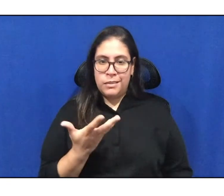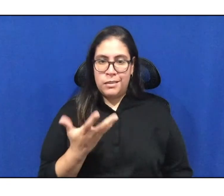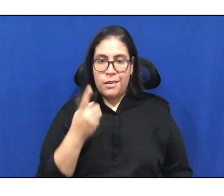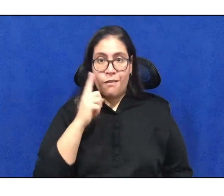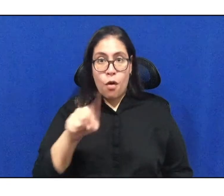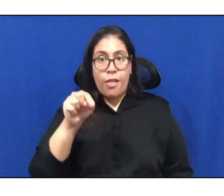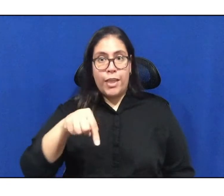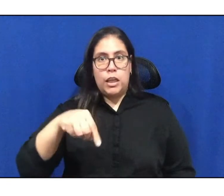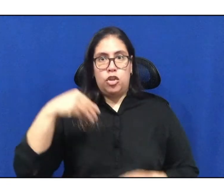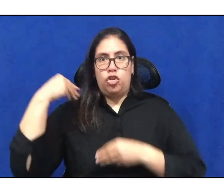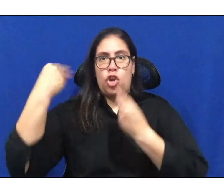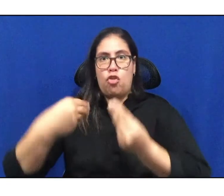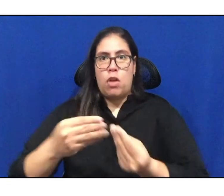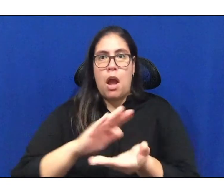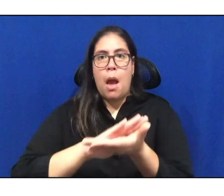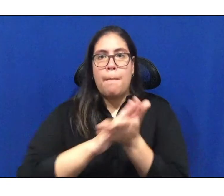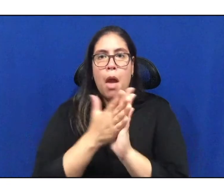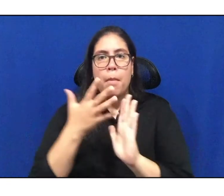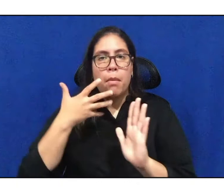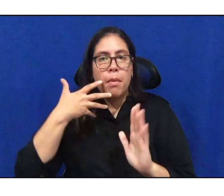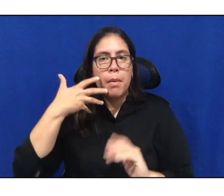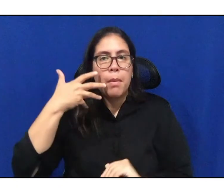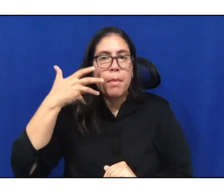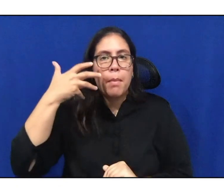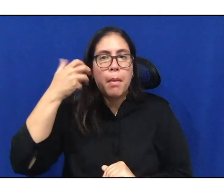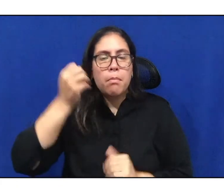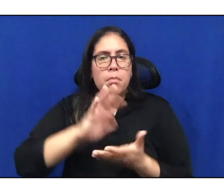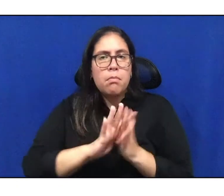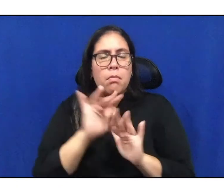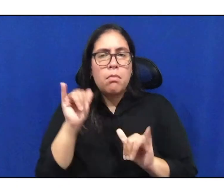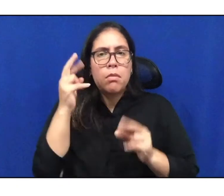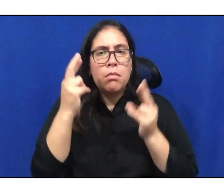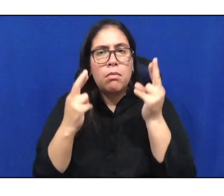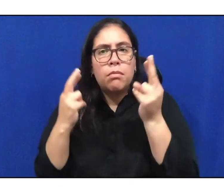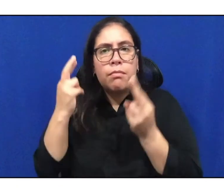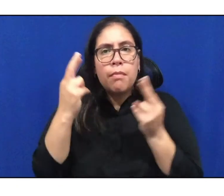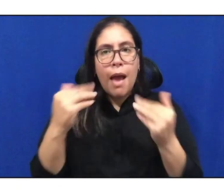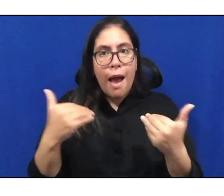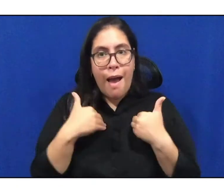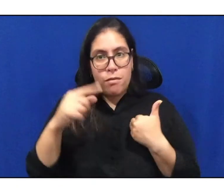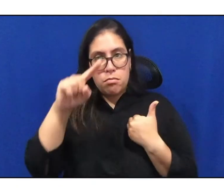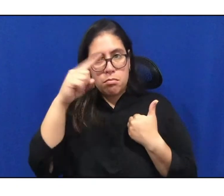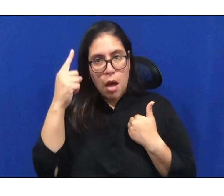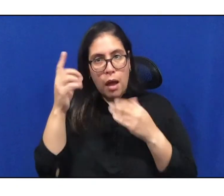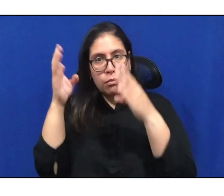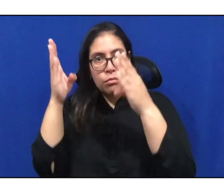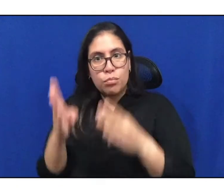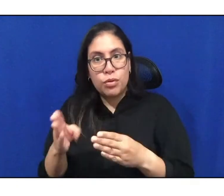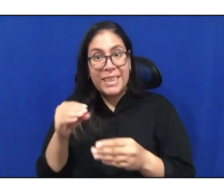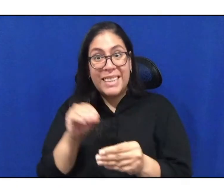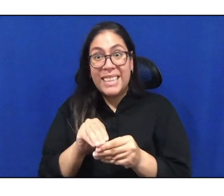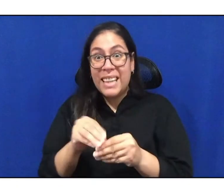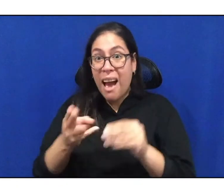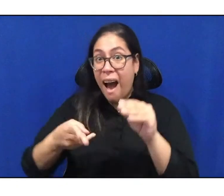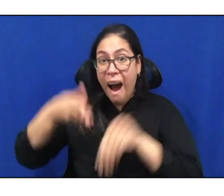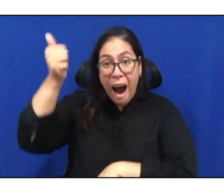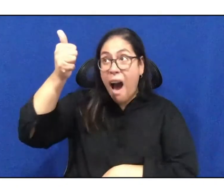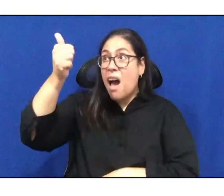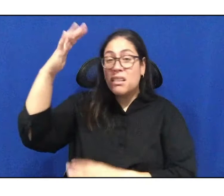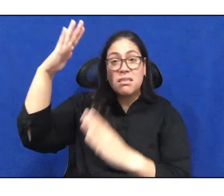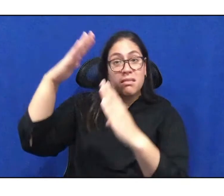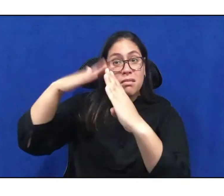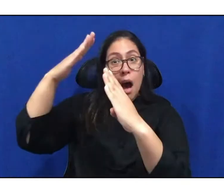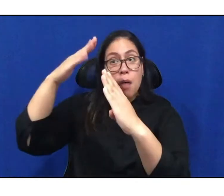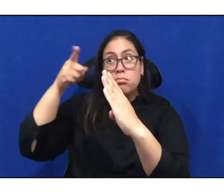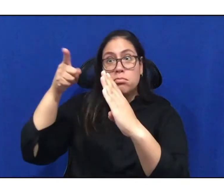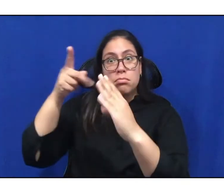age, right? And to have a Black person in the highest office in the land actually meant something. And I think